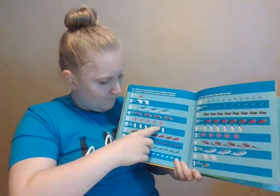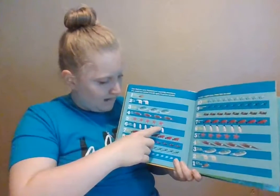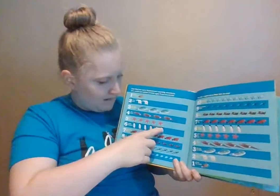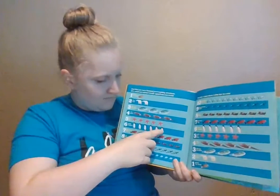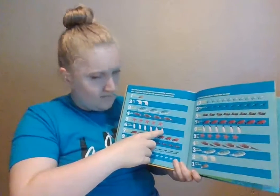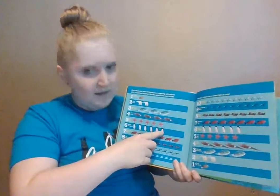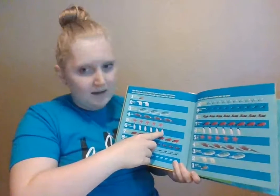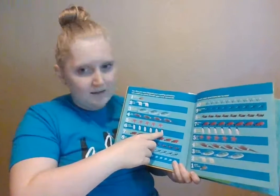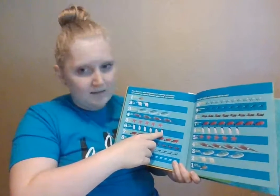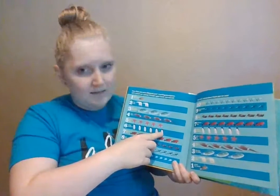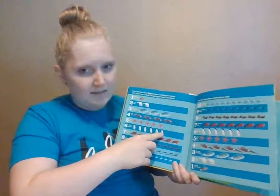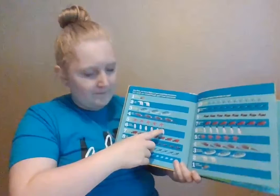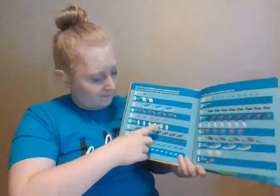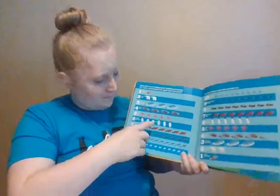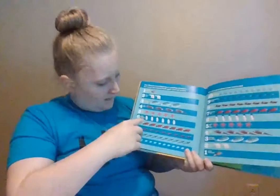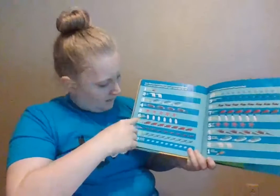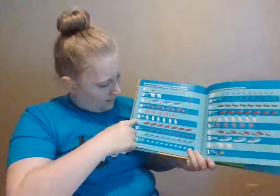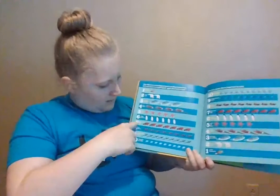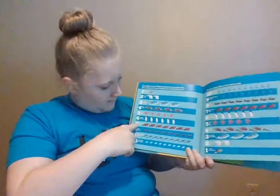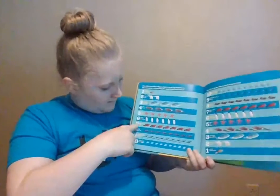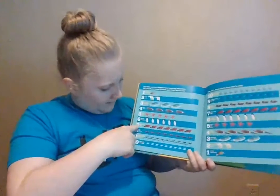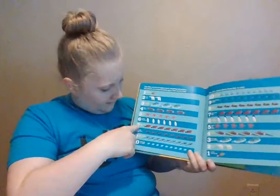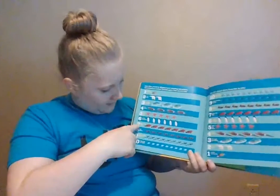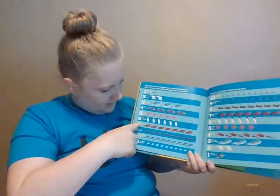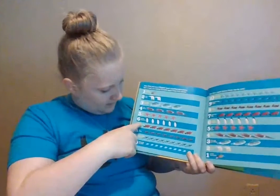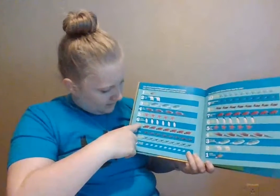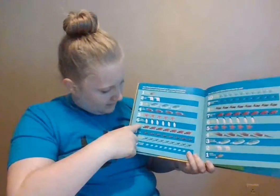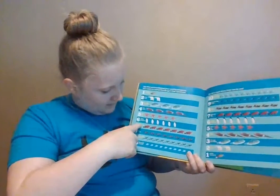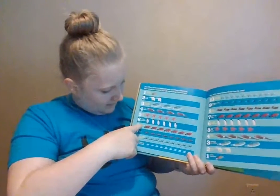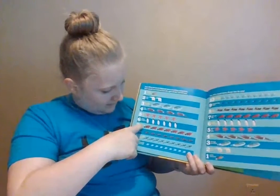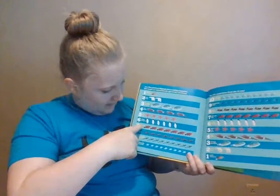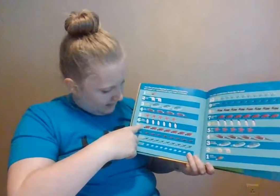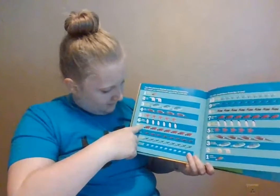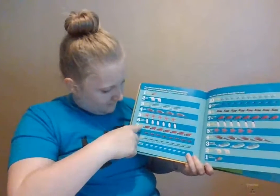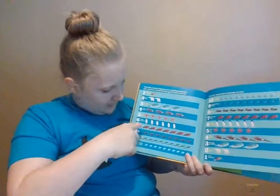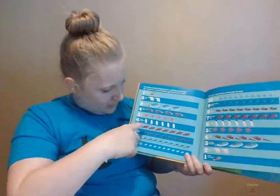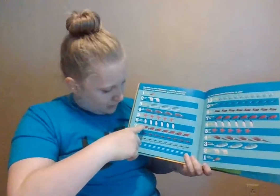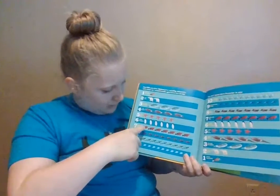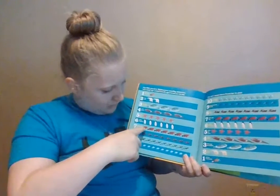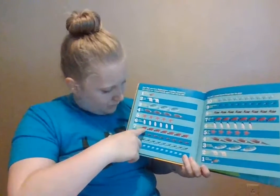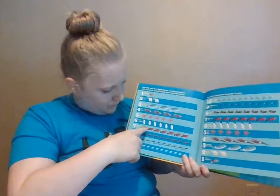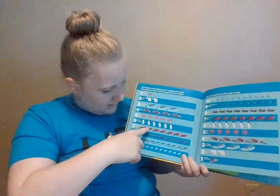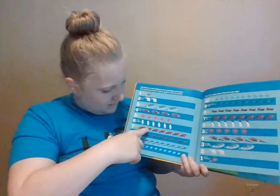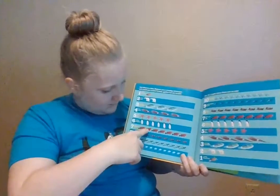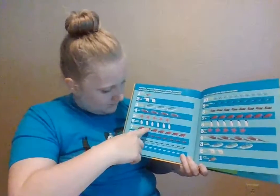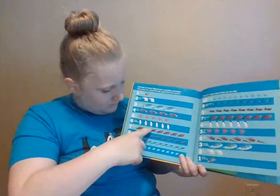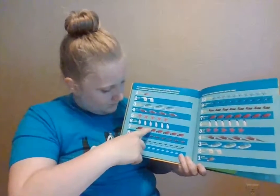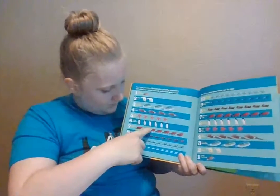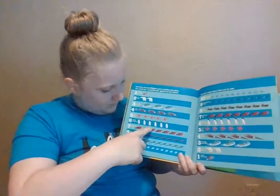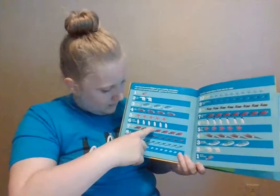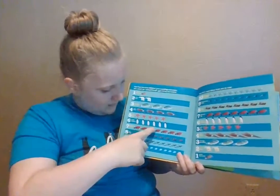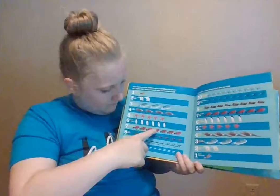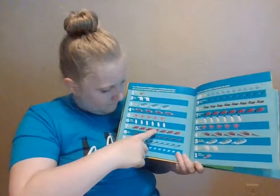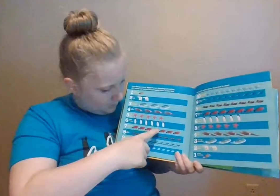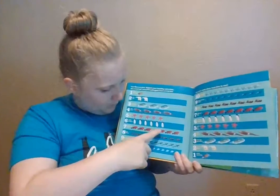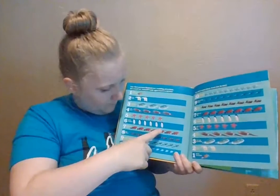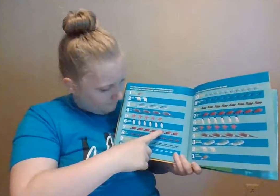5, 6, 7 glass-eye fish, 1, 2, 3, 4,